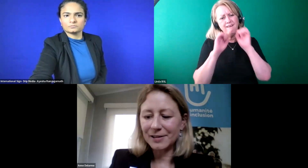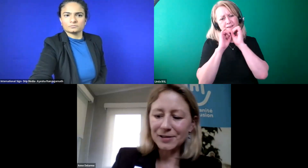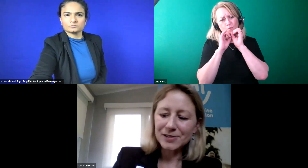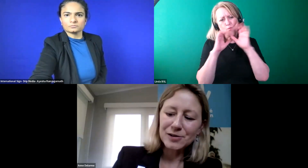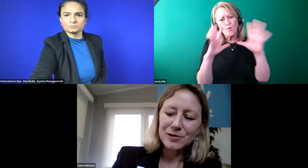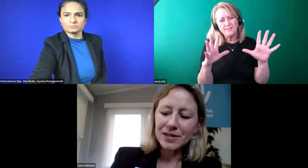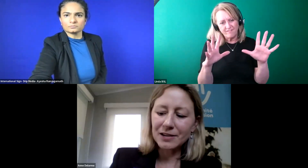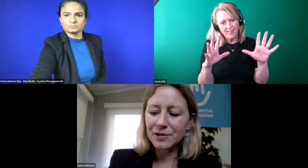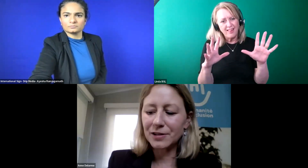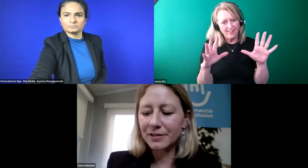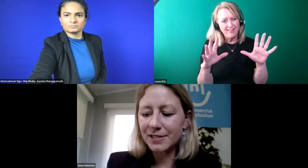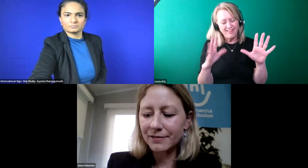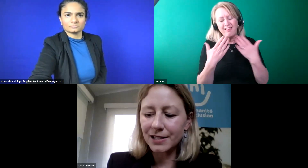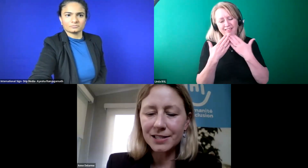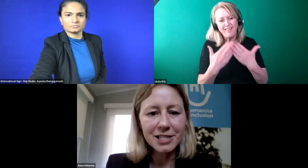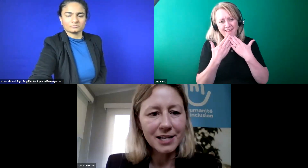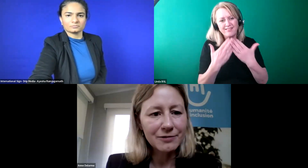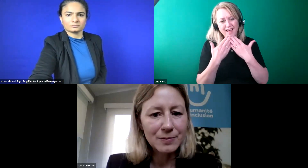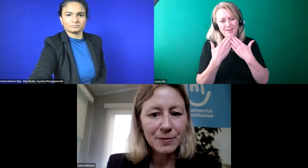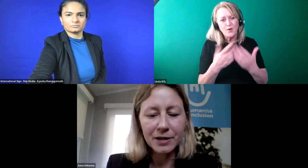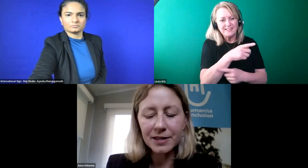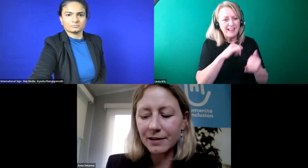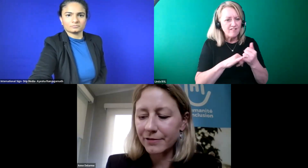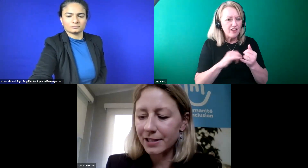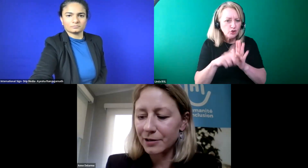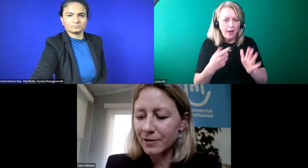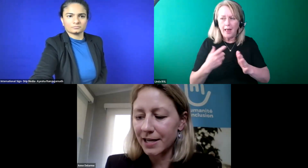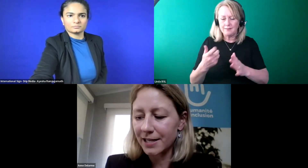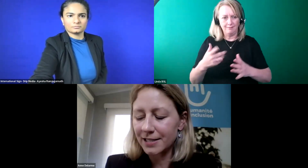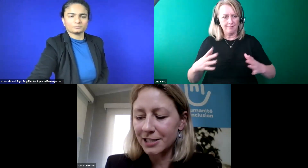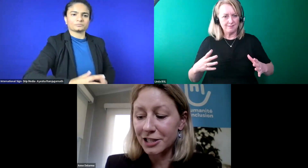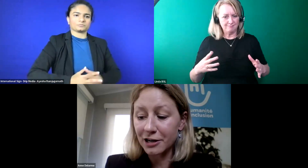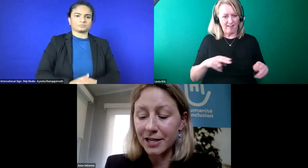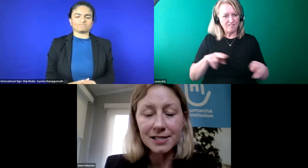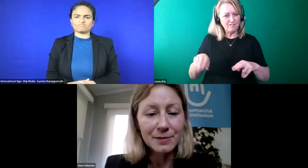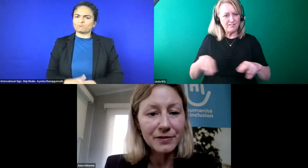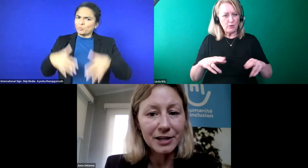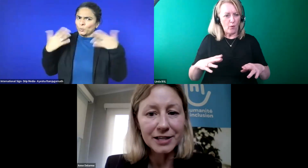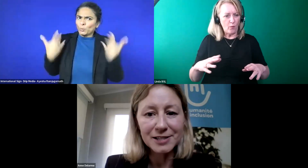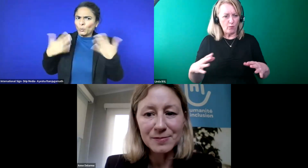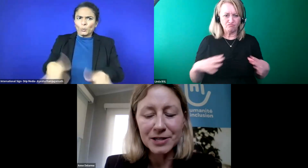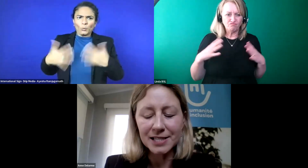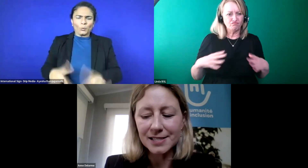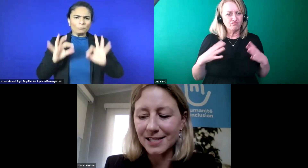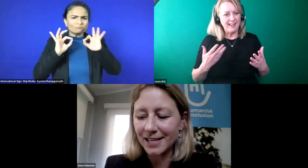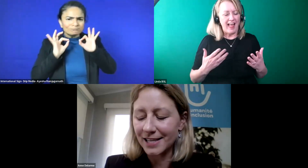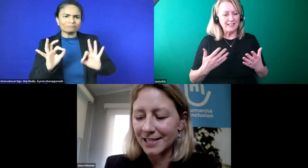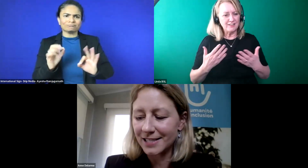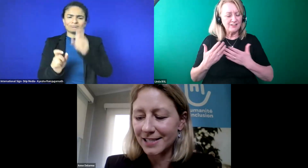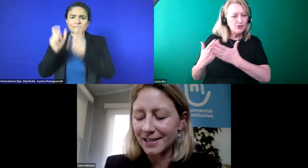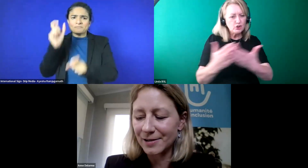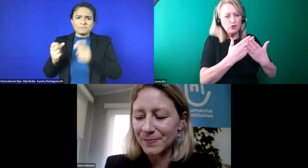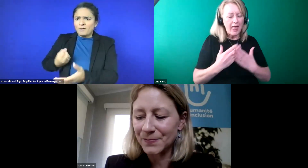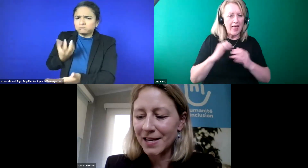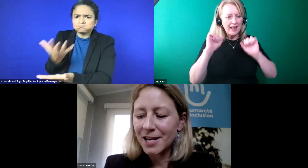Wonderful. So thankful of Savia and Jane for preparing that video and sharing some of their experience.